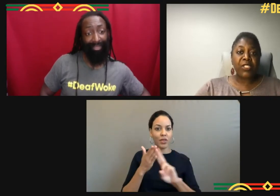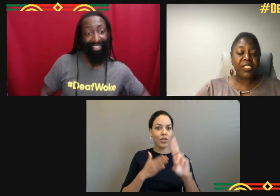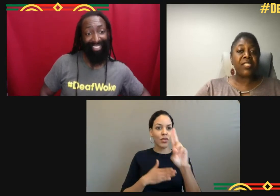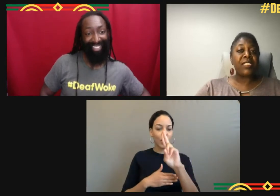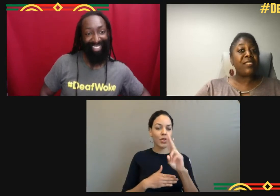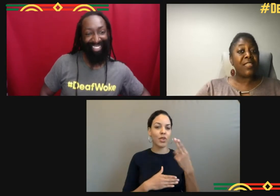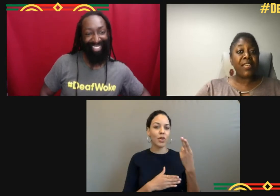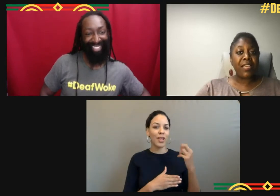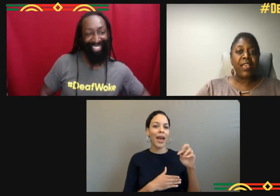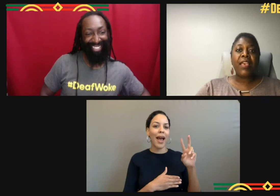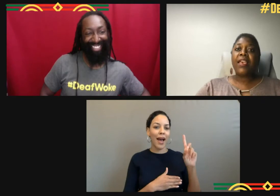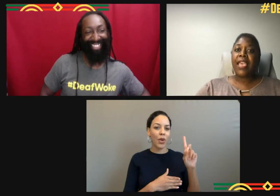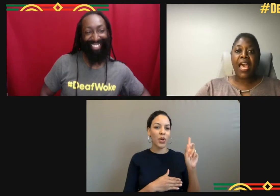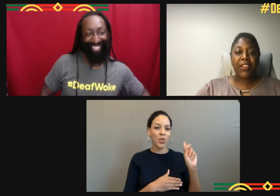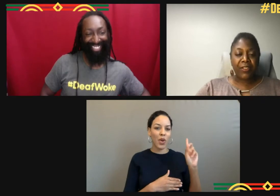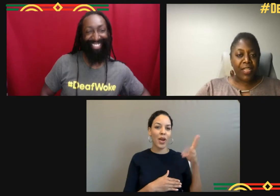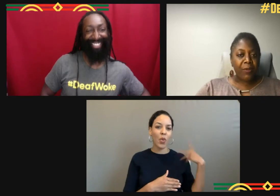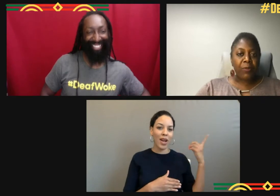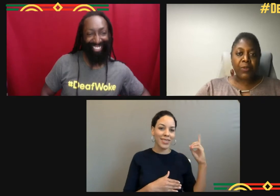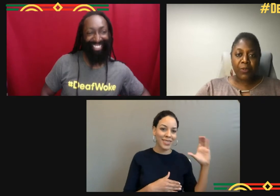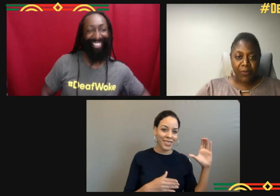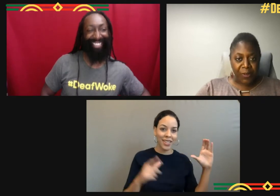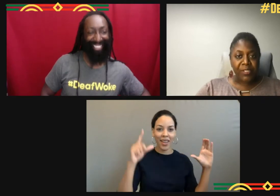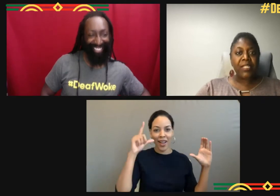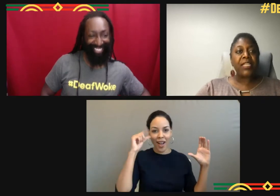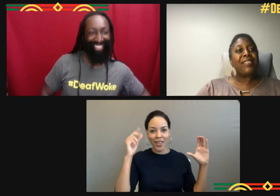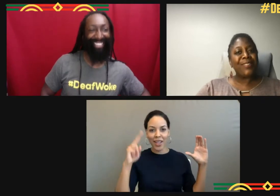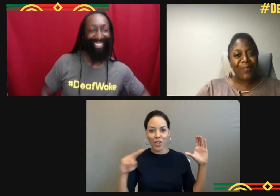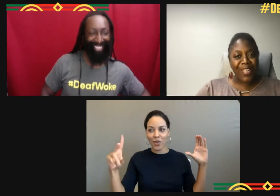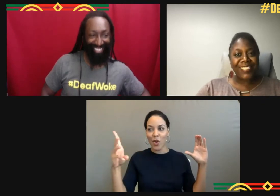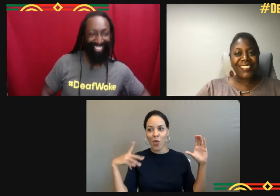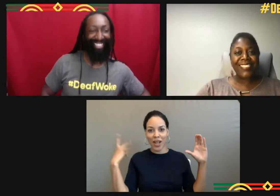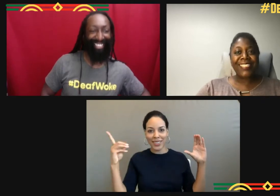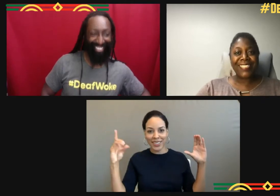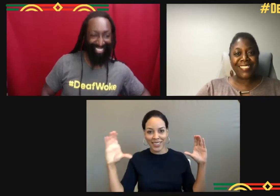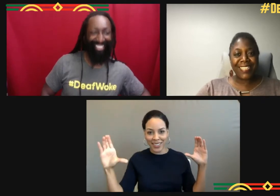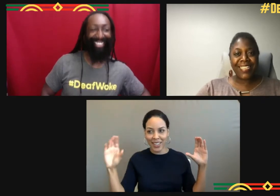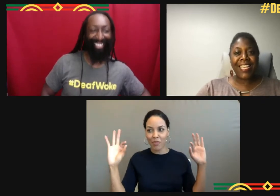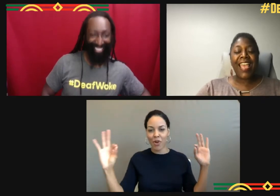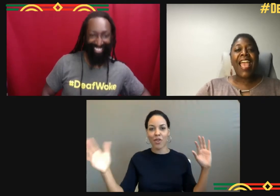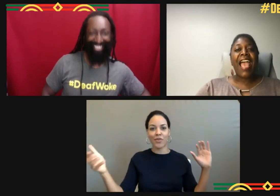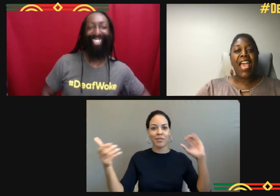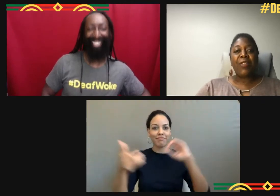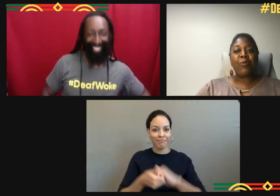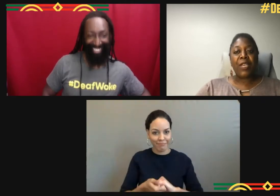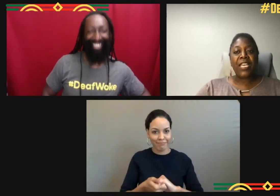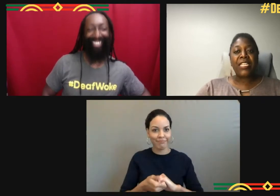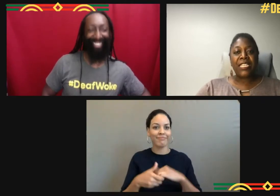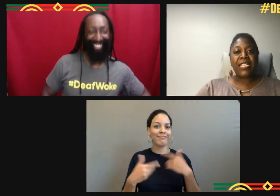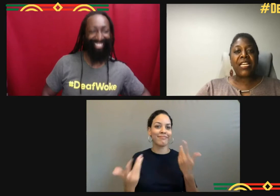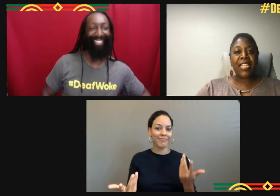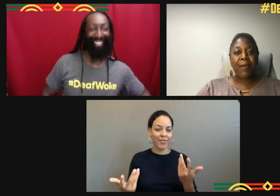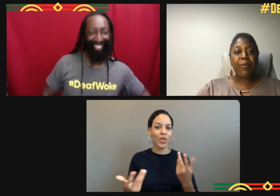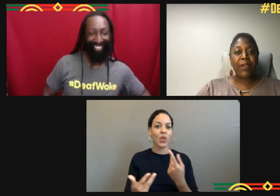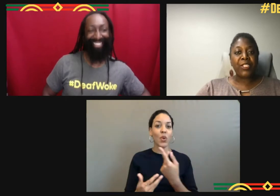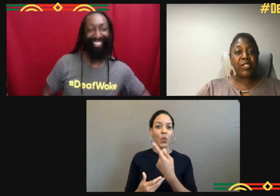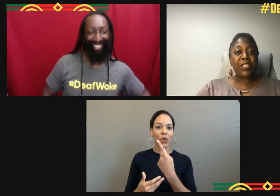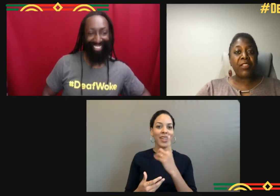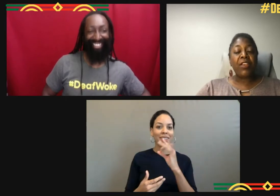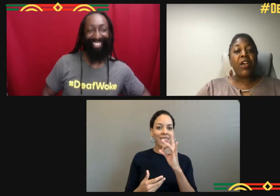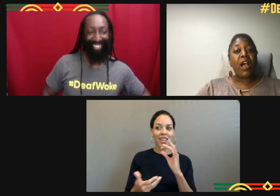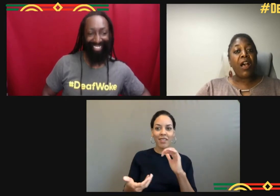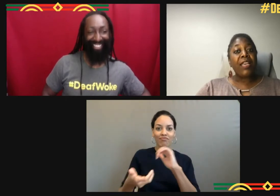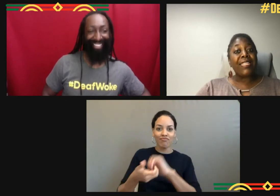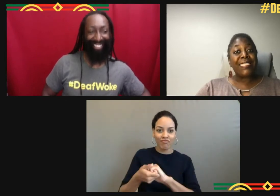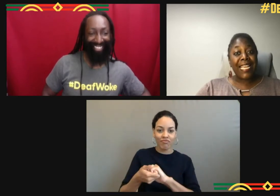is in Washington, D.C. Gallaudet University is in Washington, D.C. And we did a